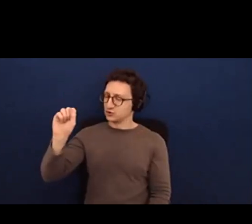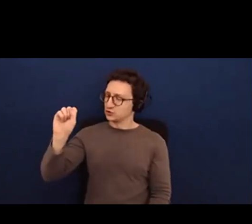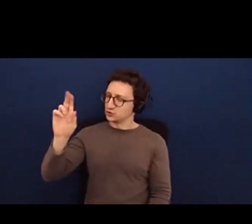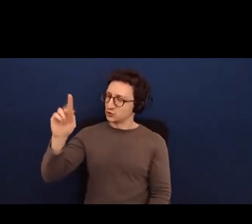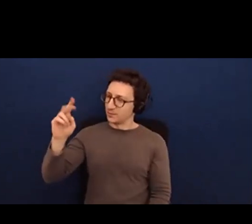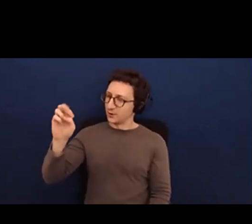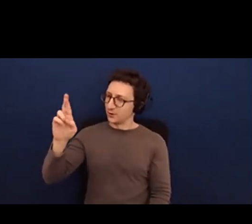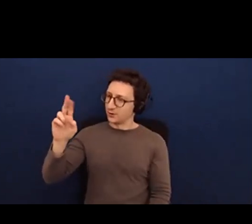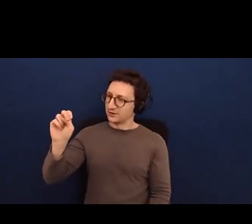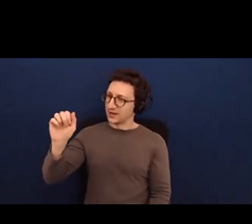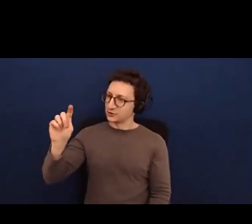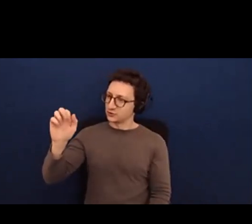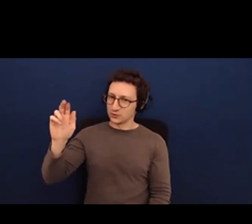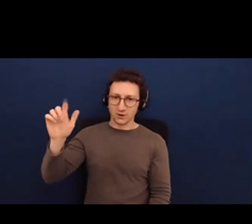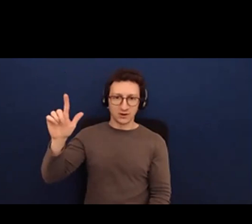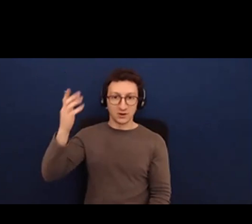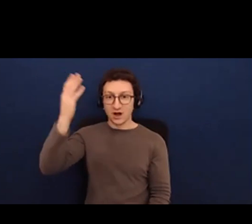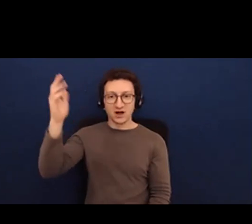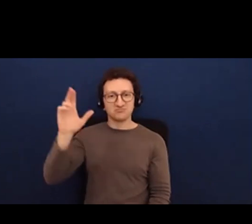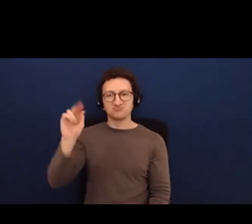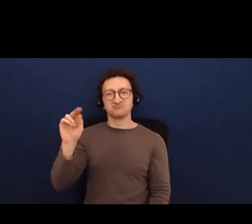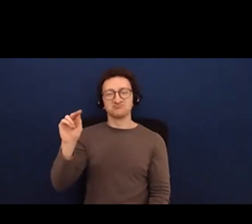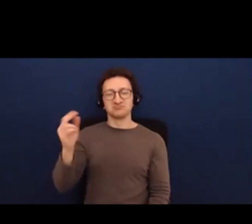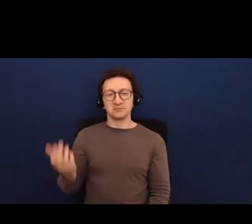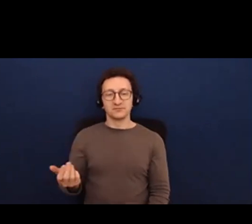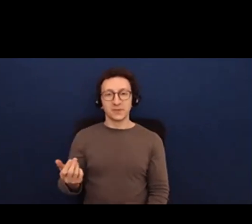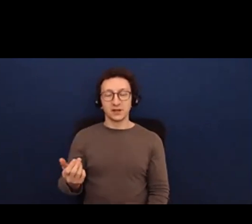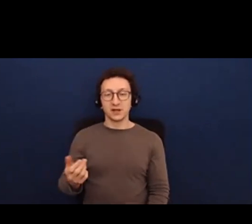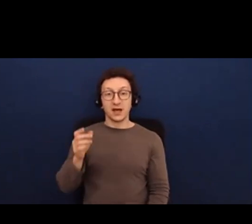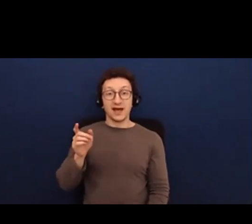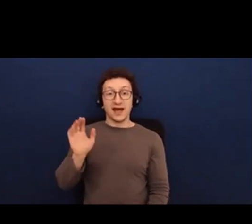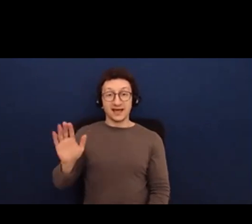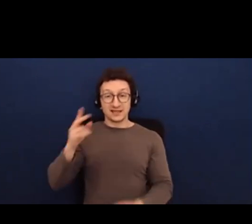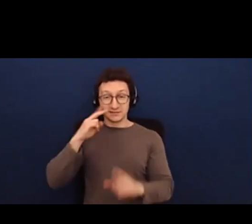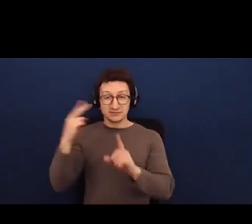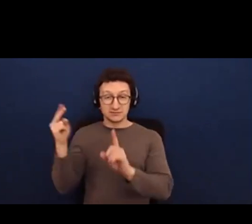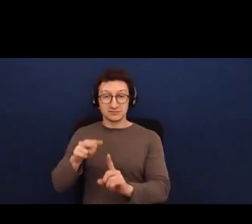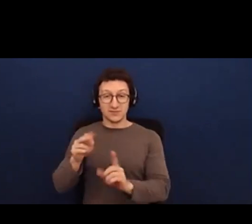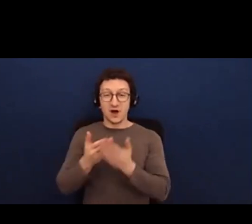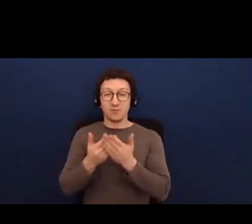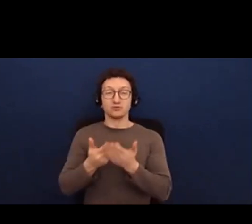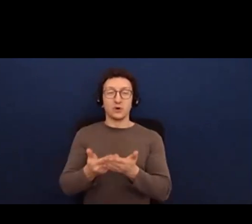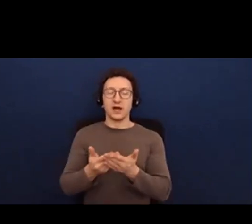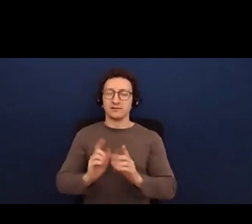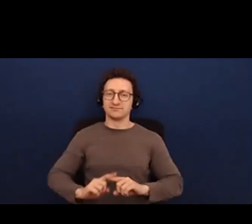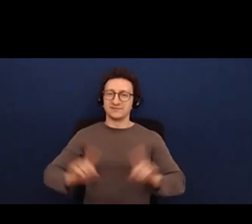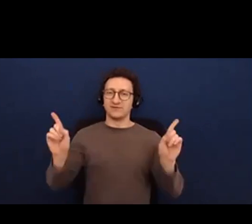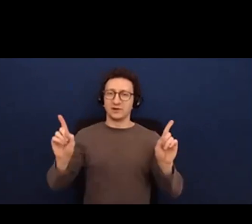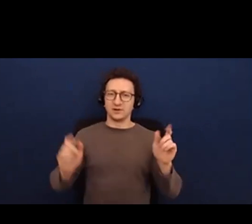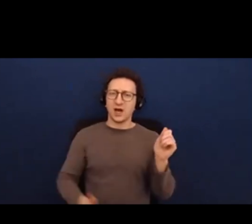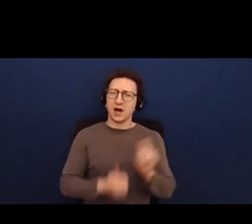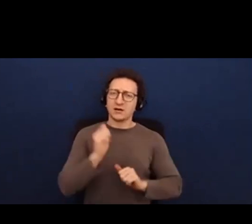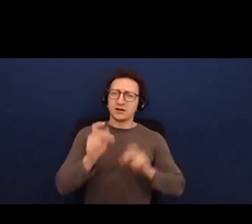people talk about prayer, they always define it as asking for something. And the idea is that something in the world